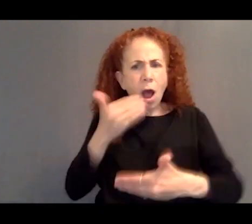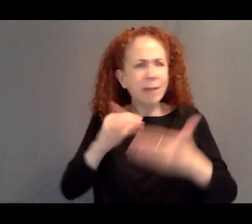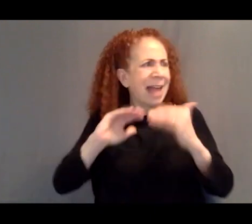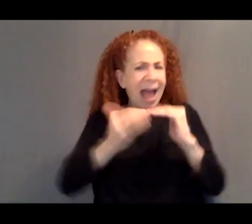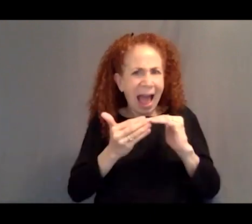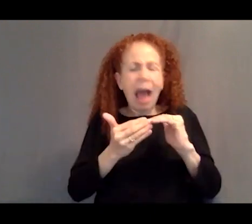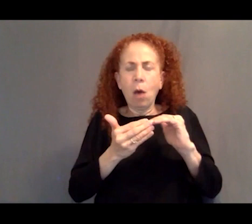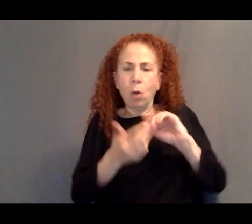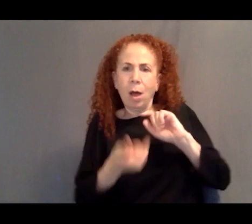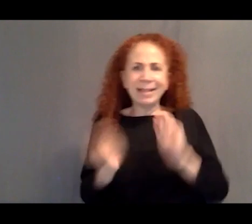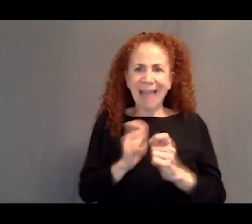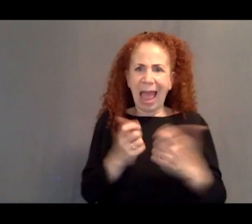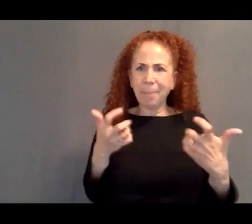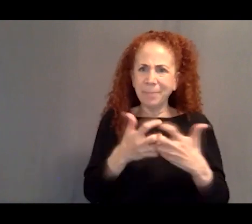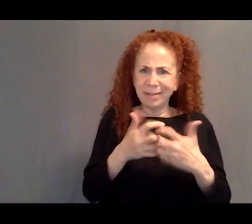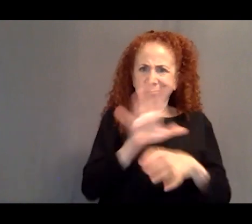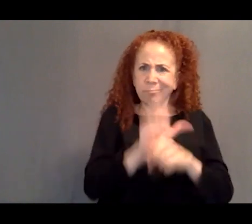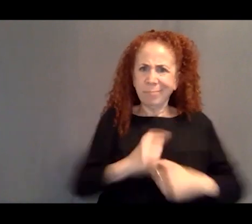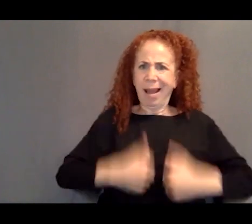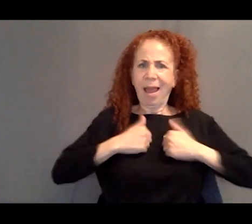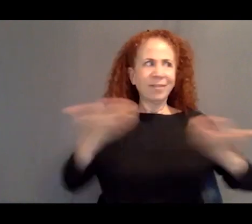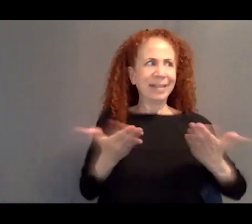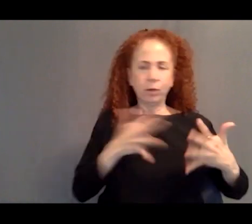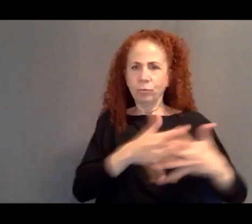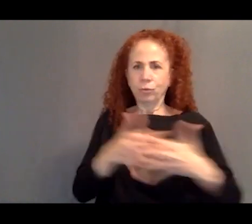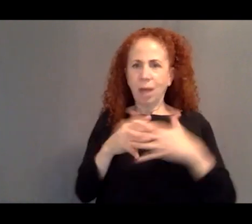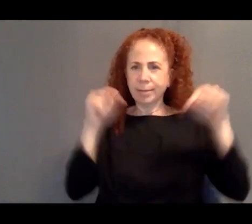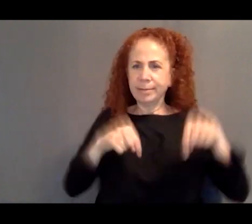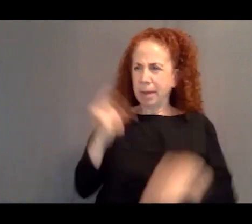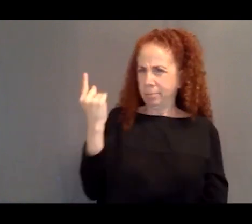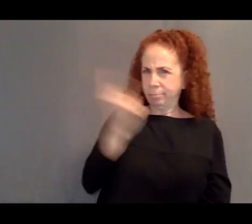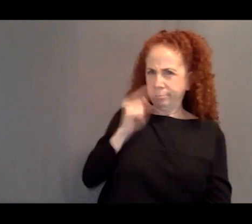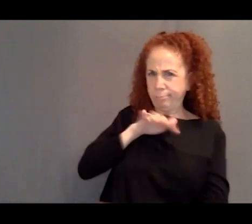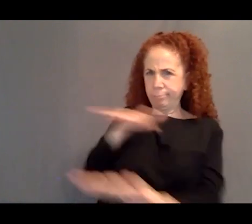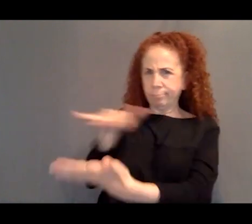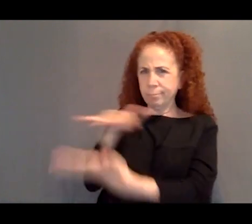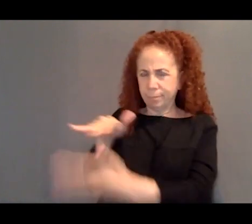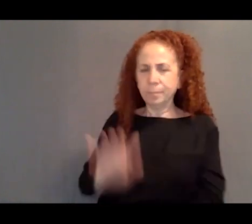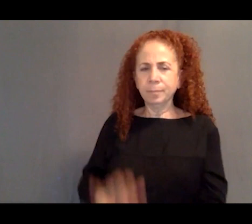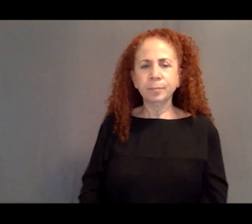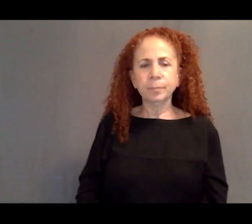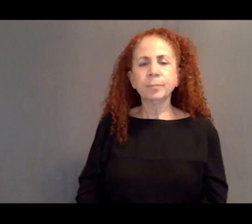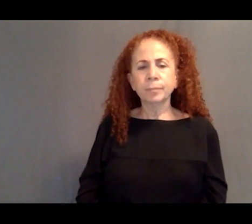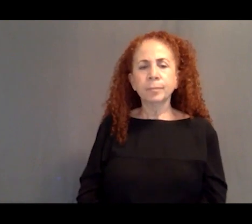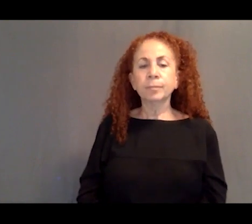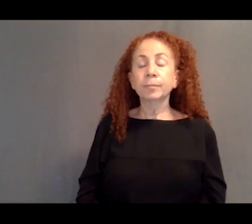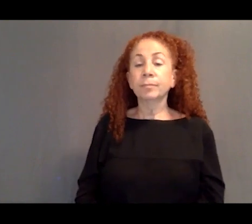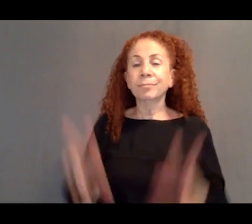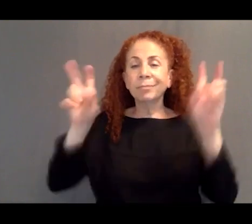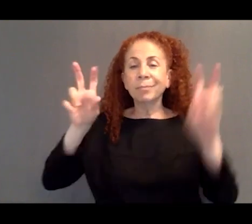experience life in the United States. So as sociologists studied the